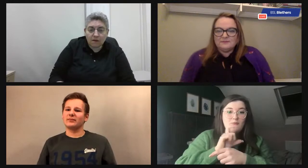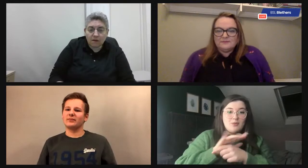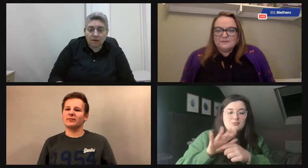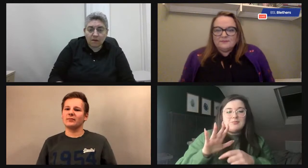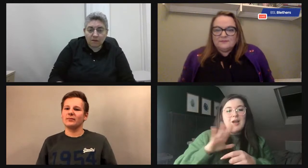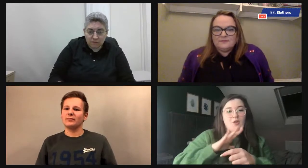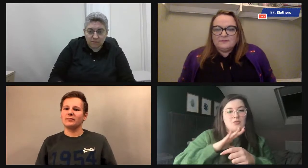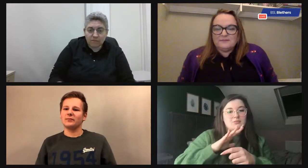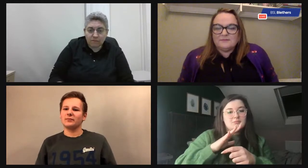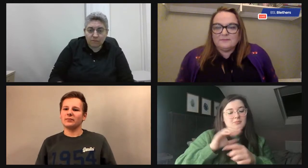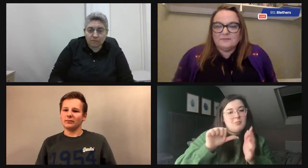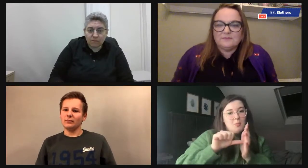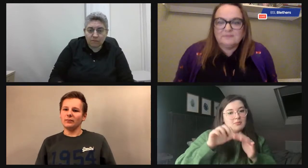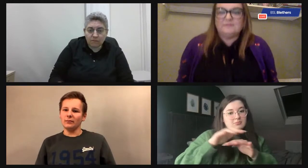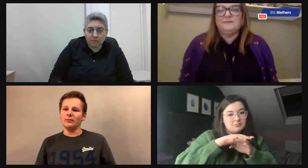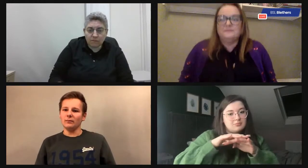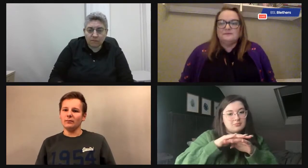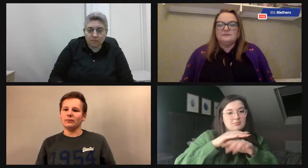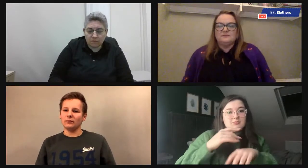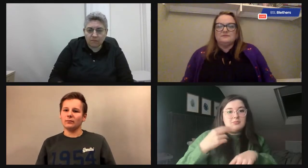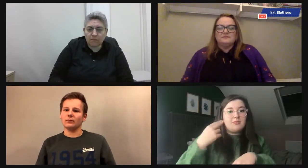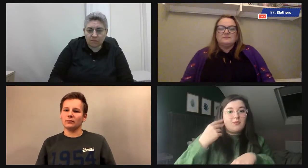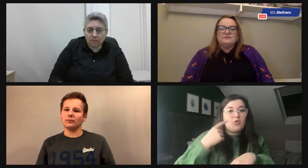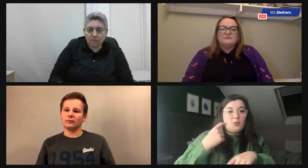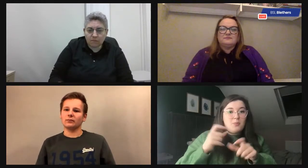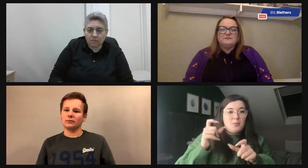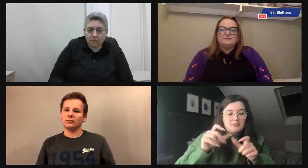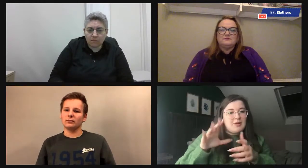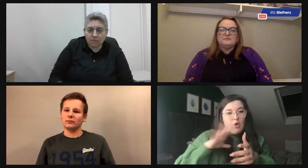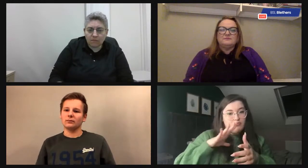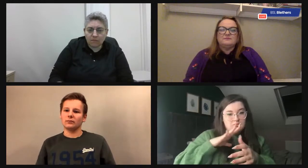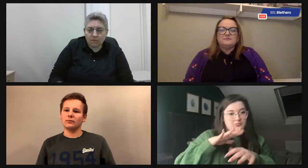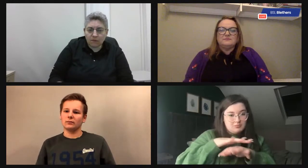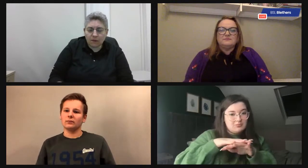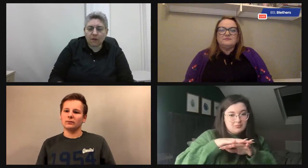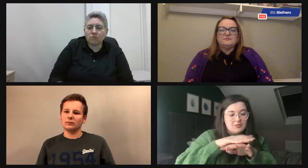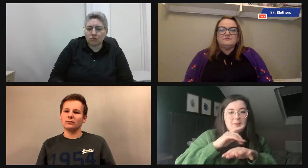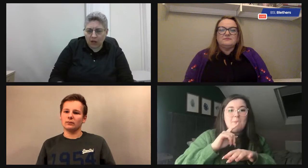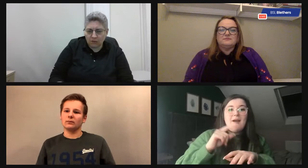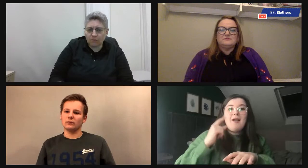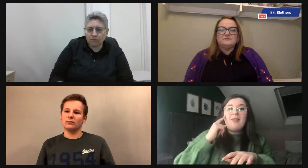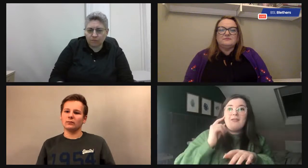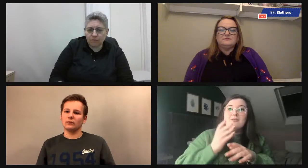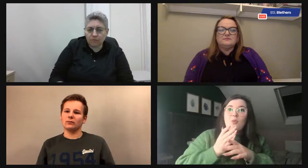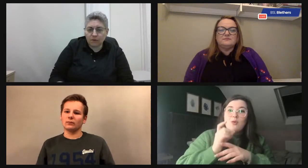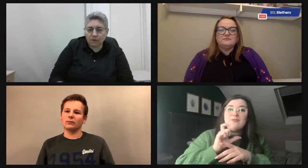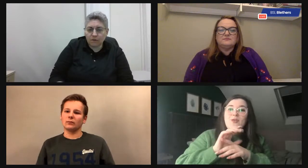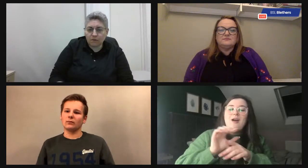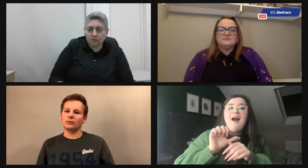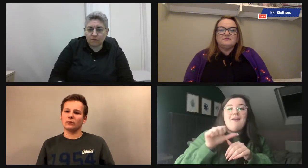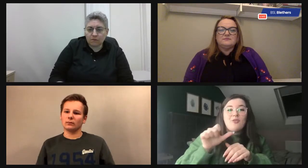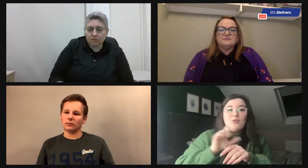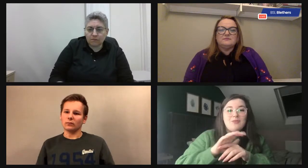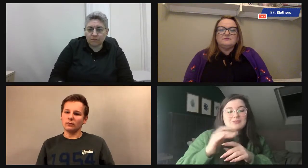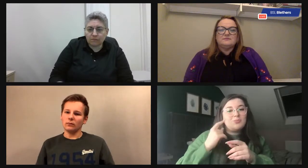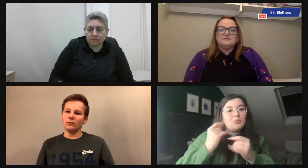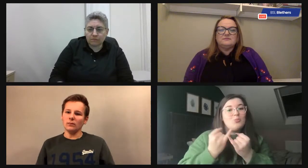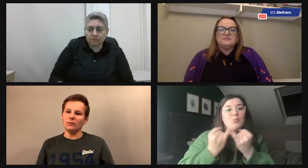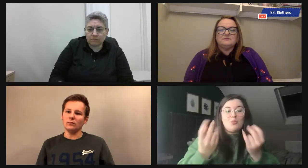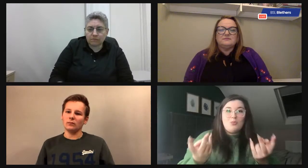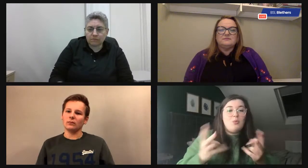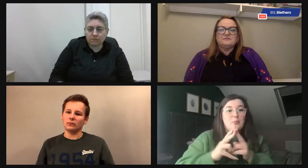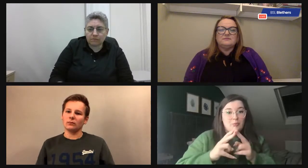Erin? Well, I think before COVID, there really was problems for deaf young people